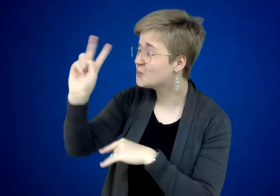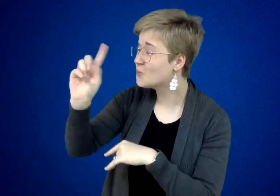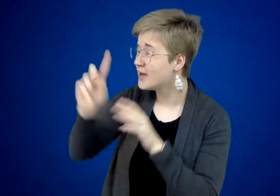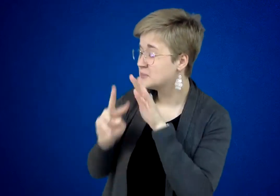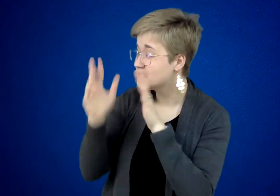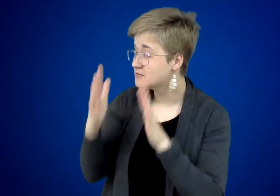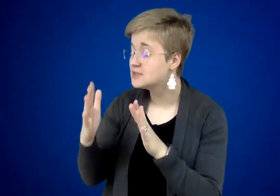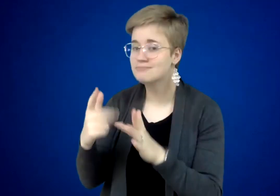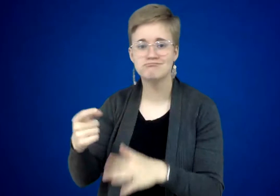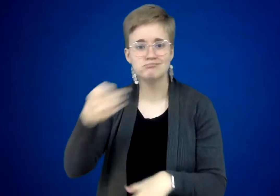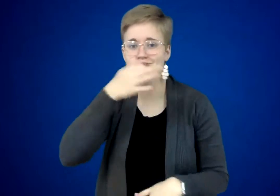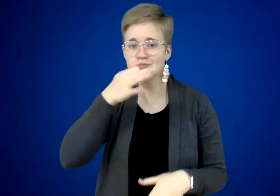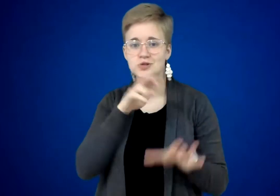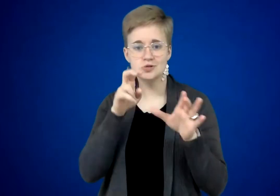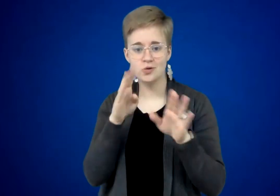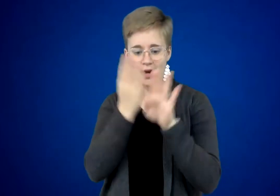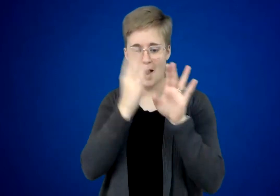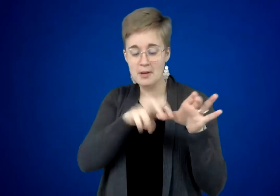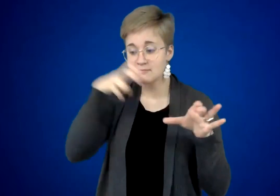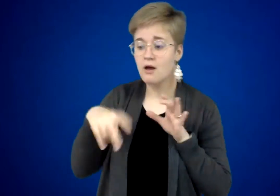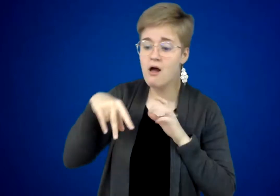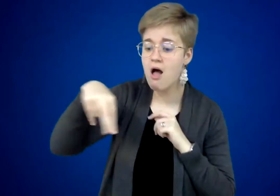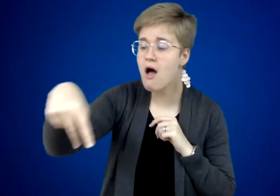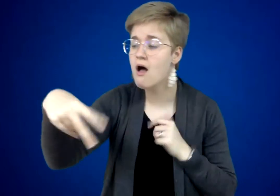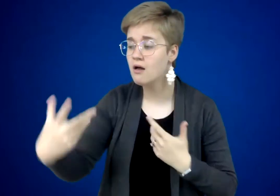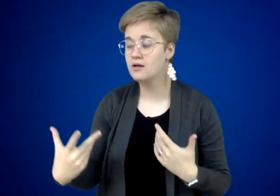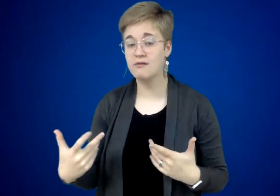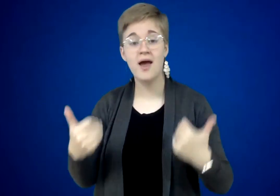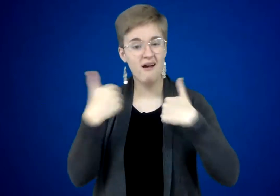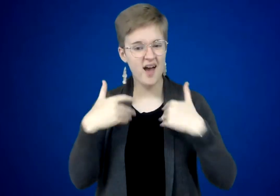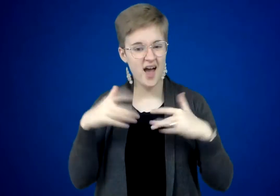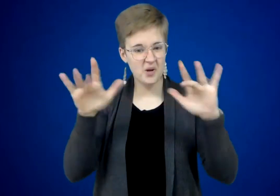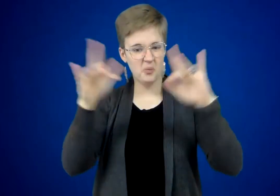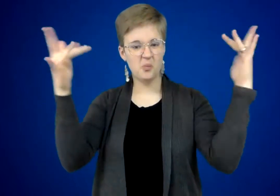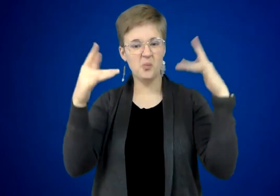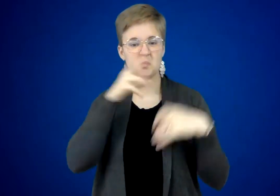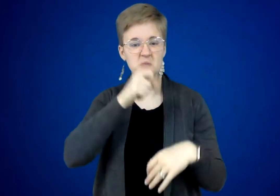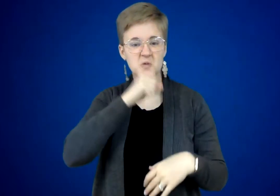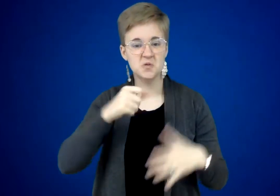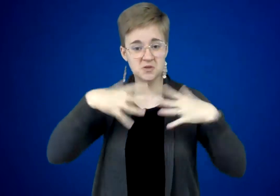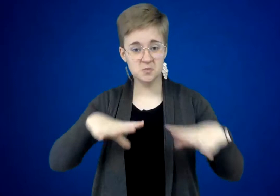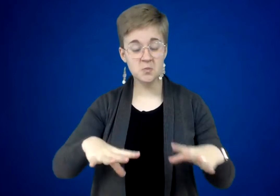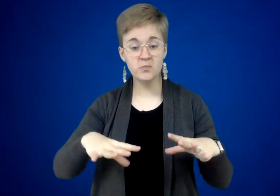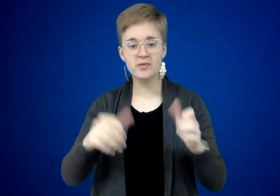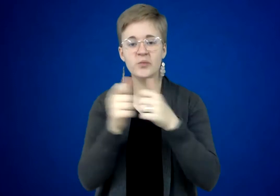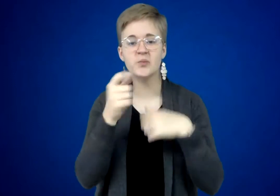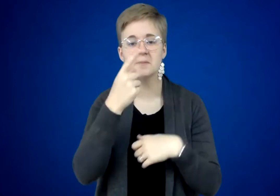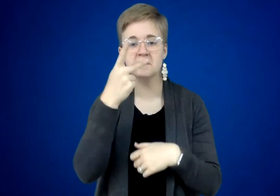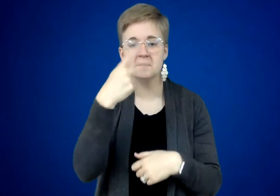bus. She was wearing a bright orange dress with pink circles all over it. Her left knee was skinned